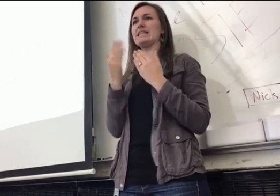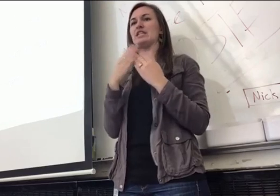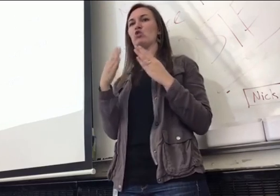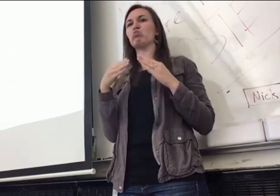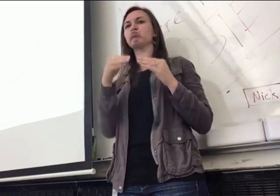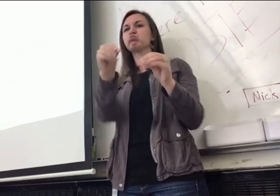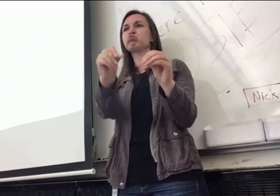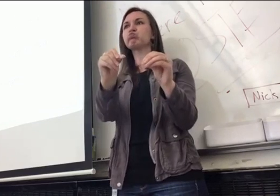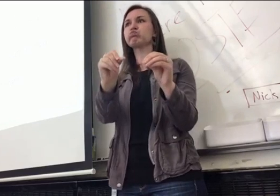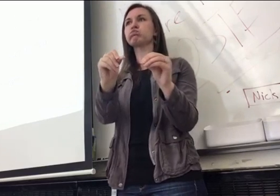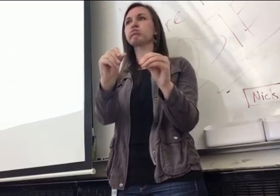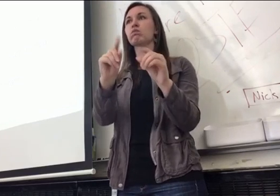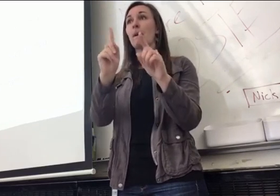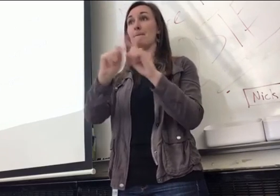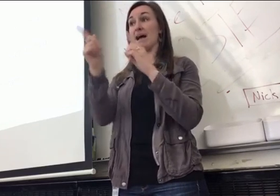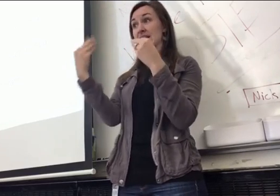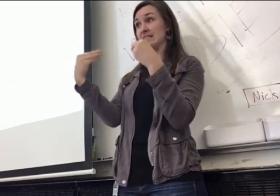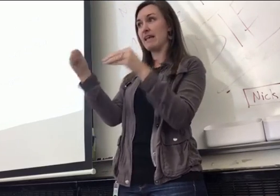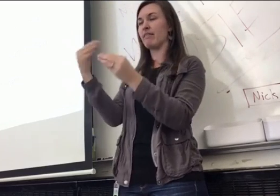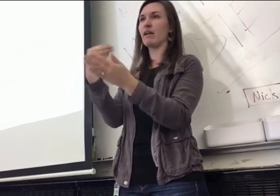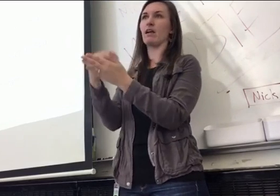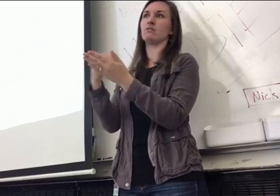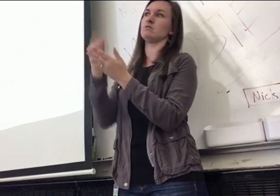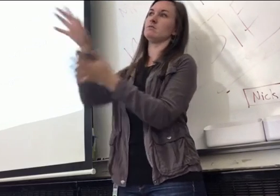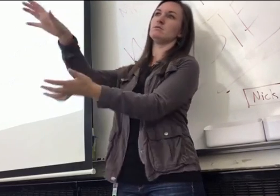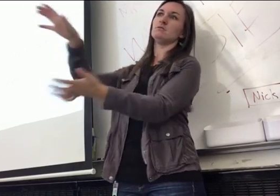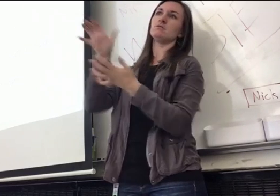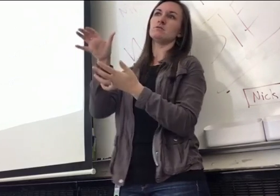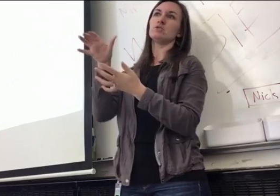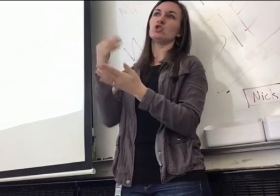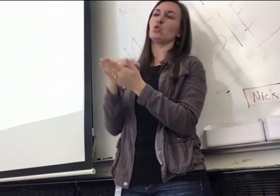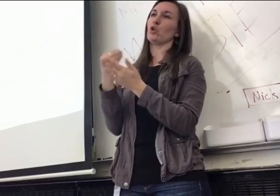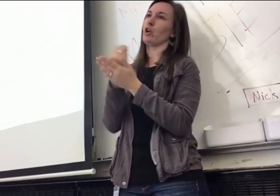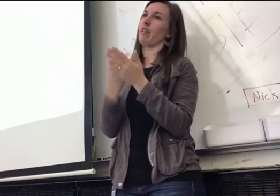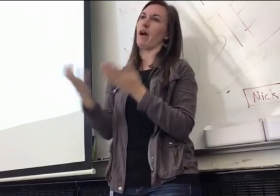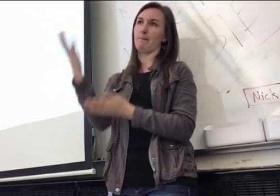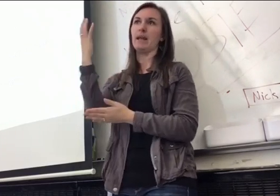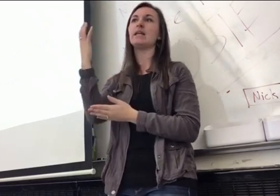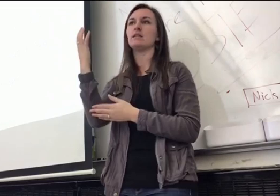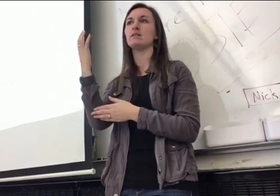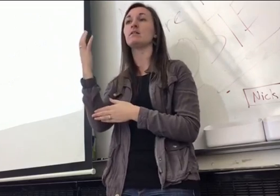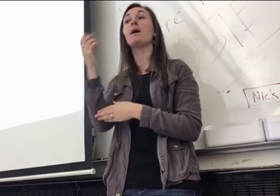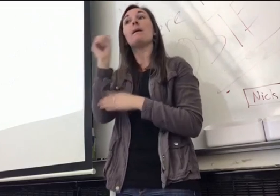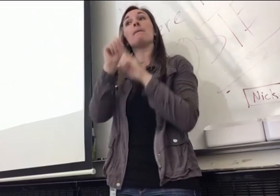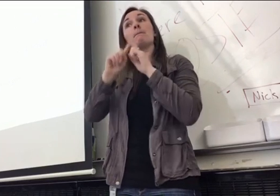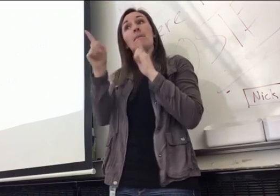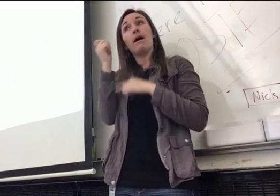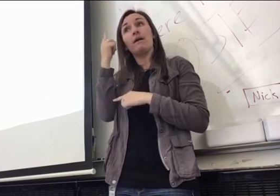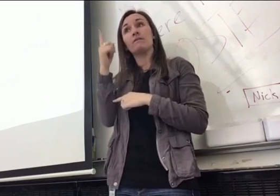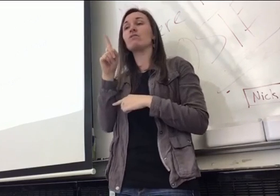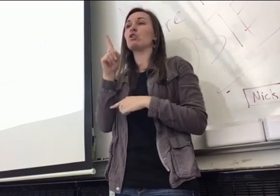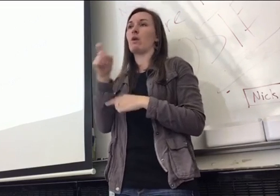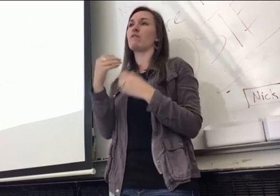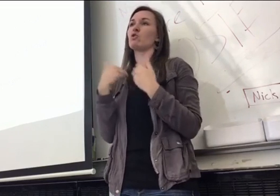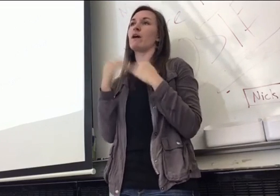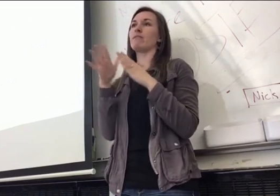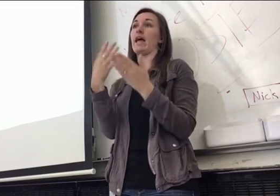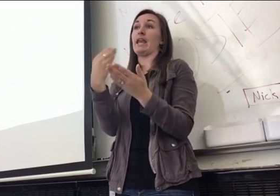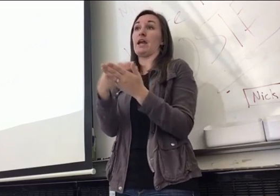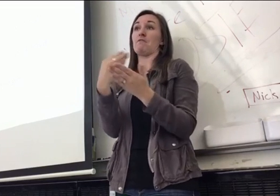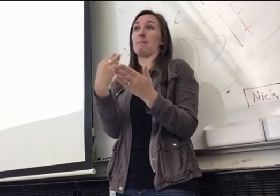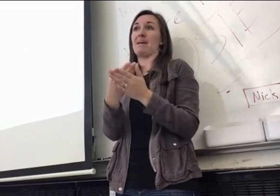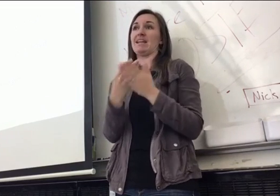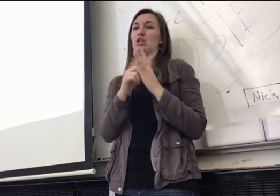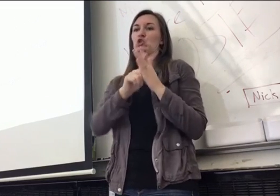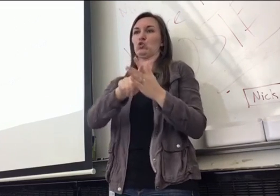massive profit that people are able to make a lot of money from. However, you do have to have a lot of money and